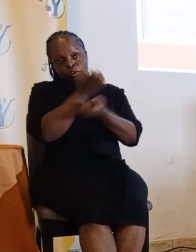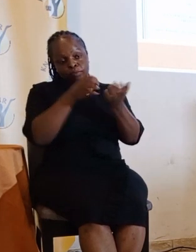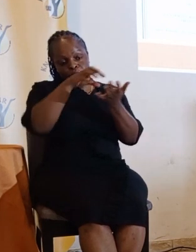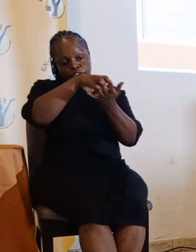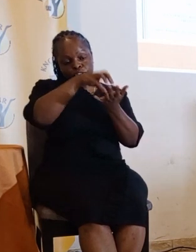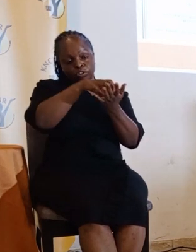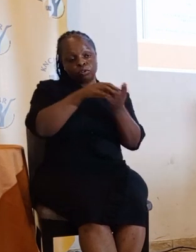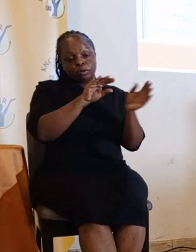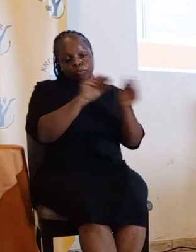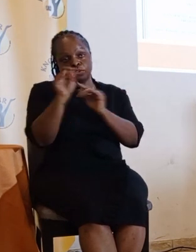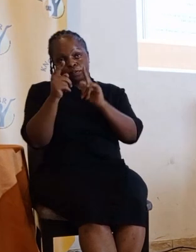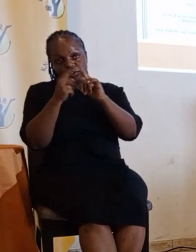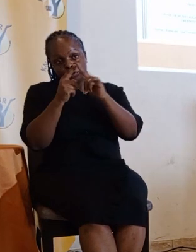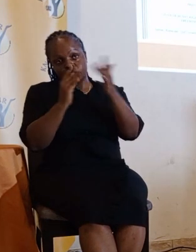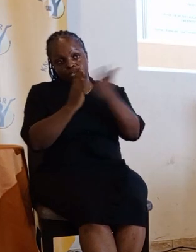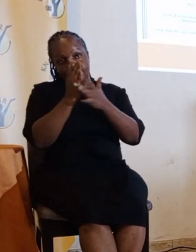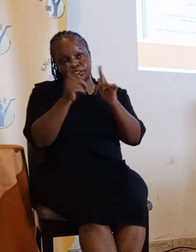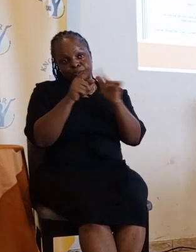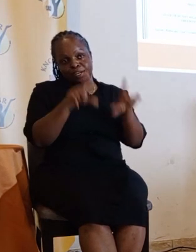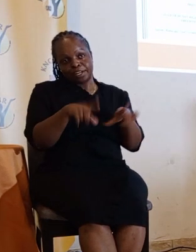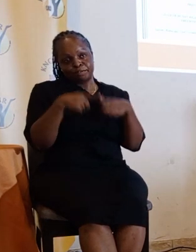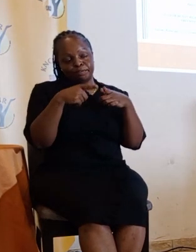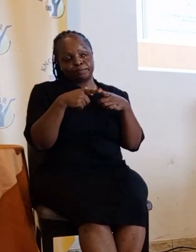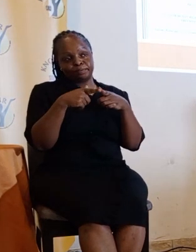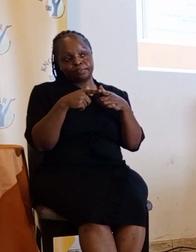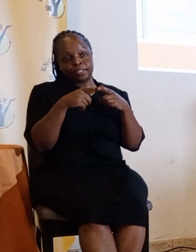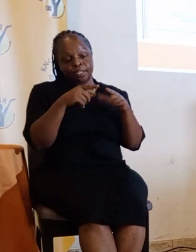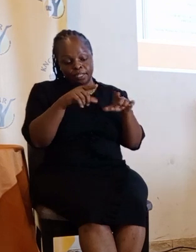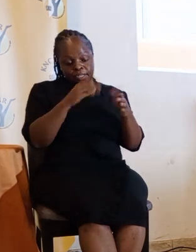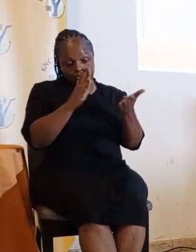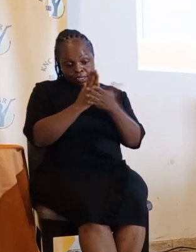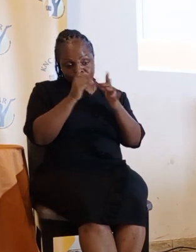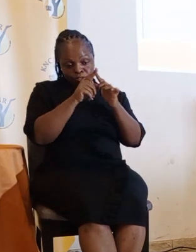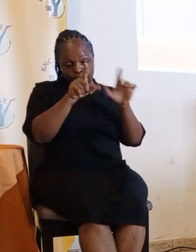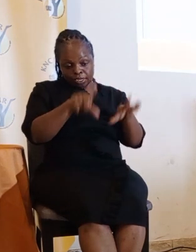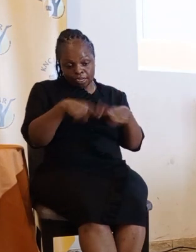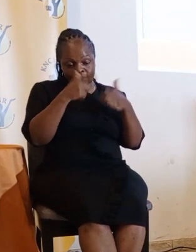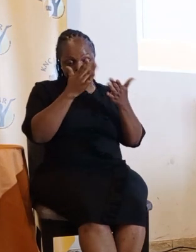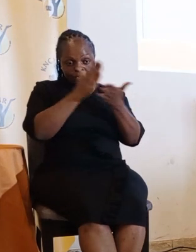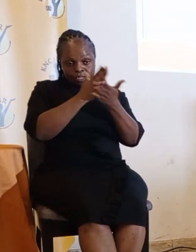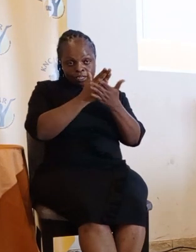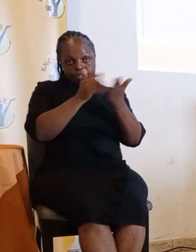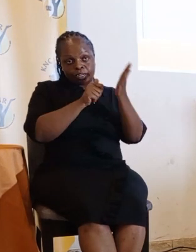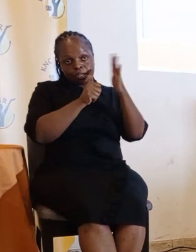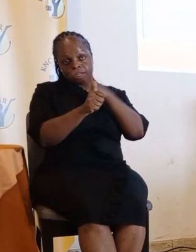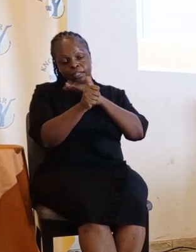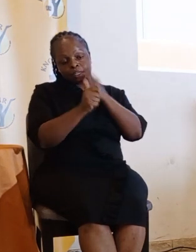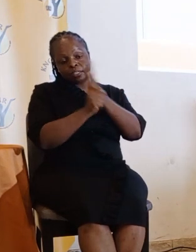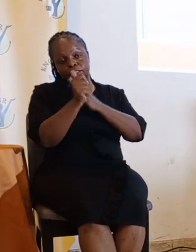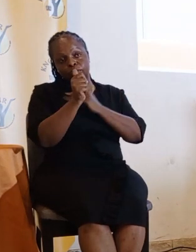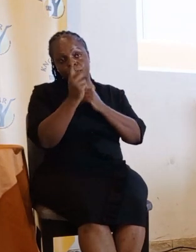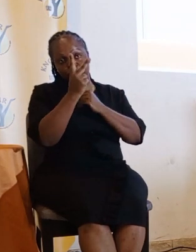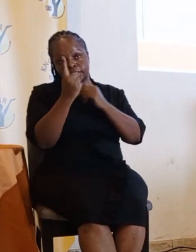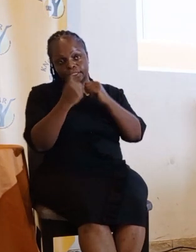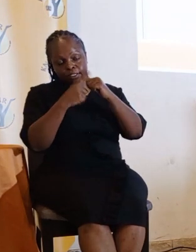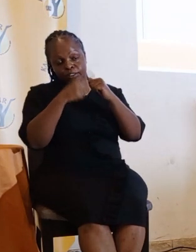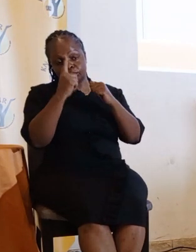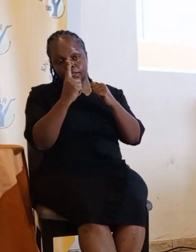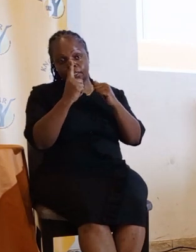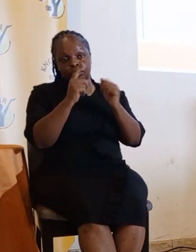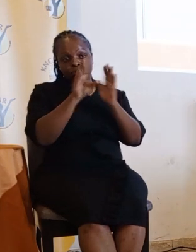we move to the right to life. The right to life is guaranteed under Article 26(1) of the Constitution of